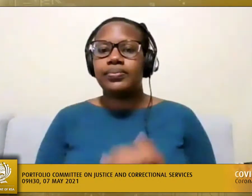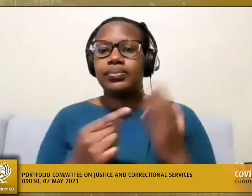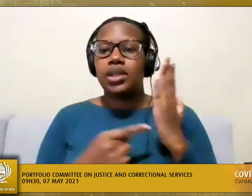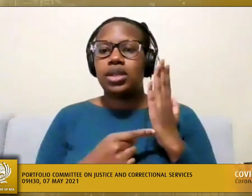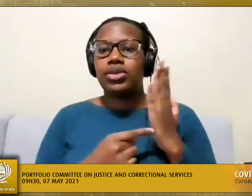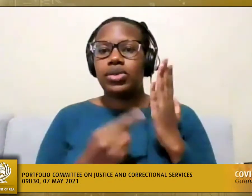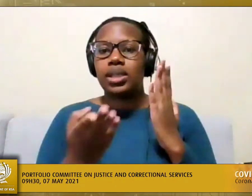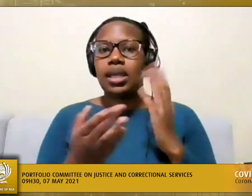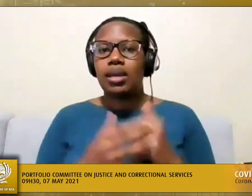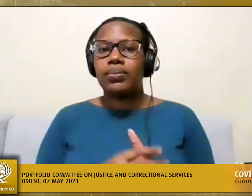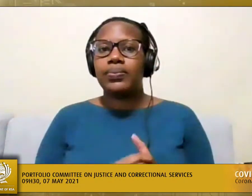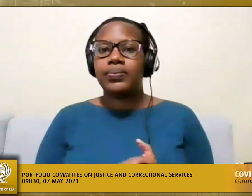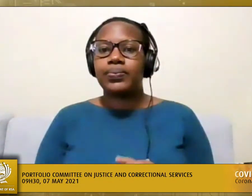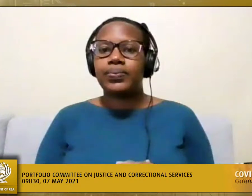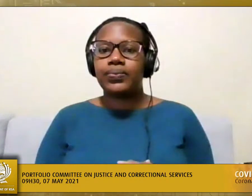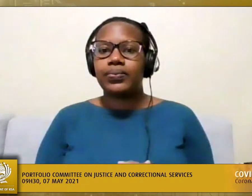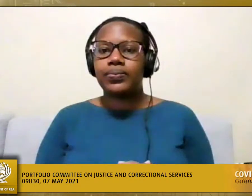you very much